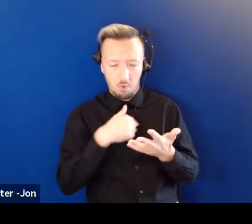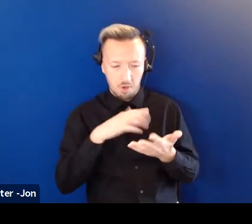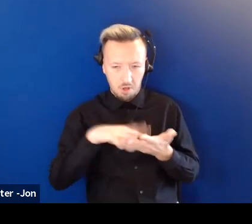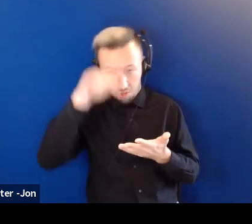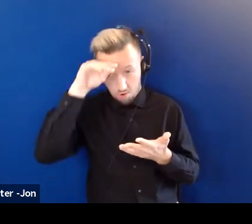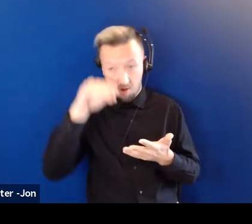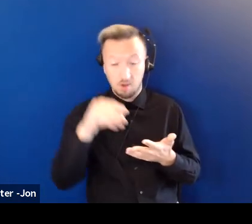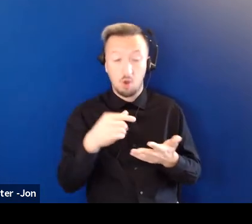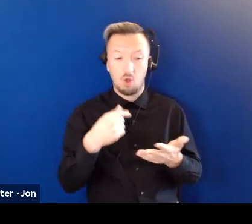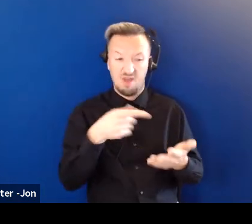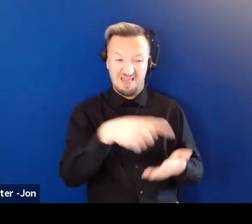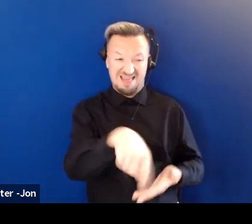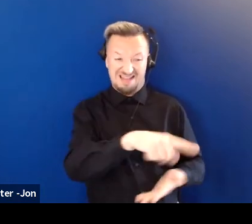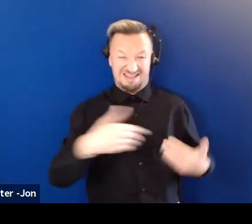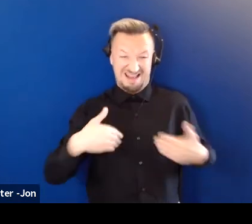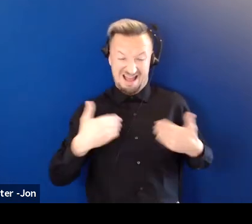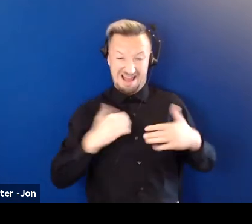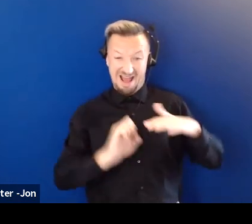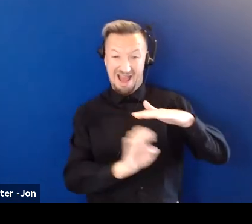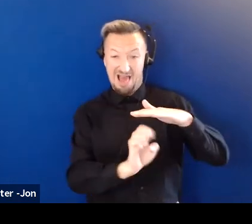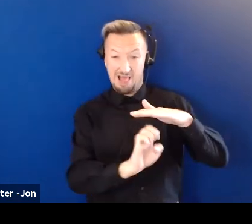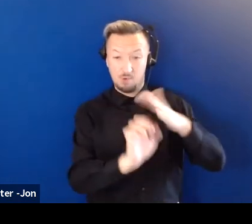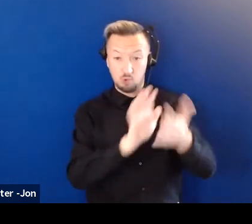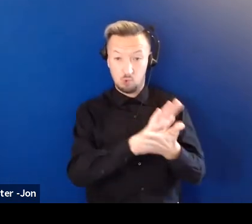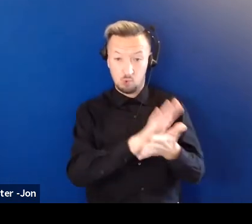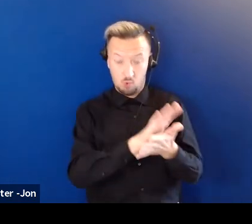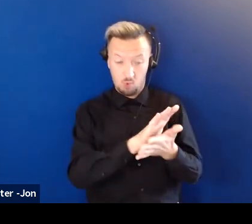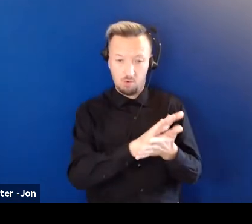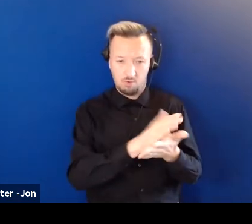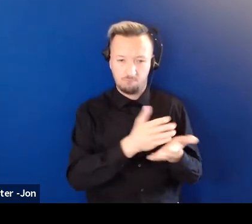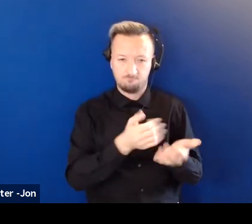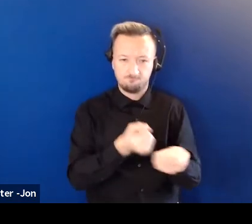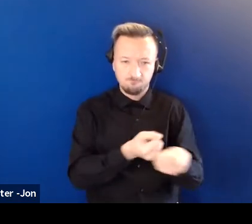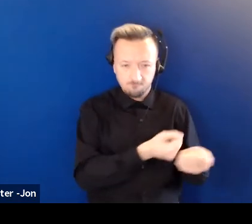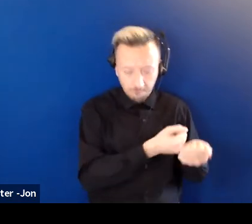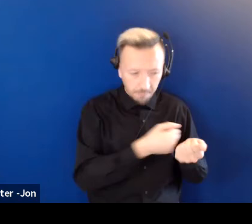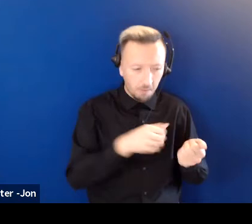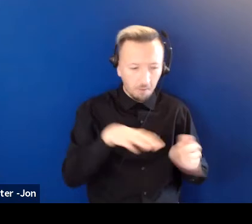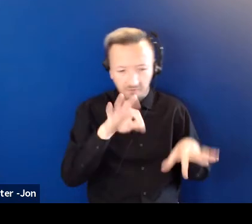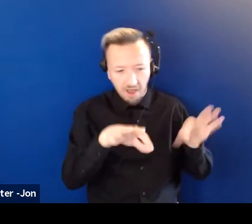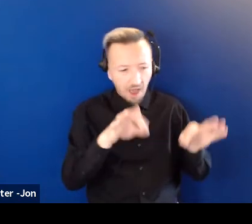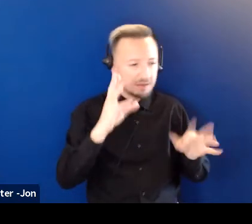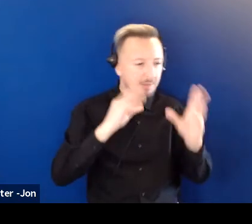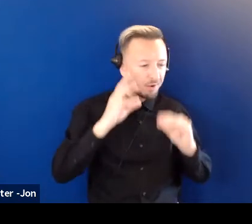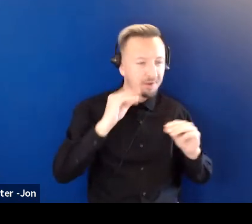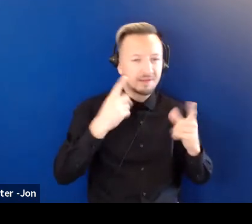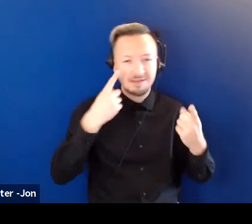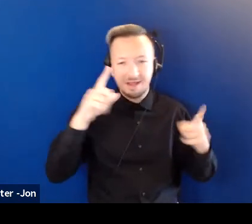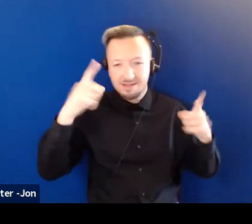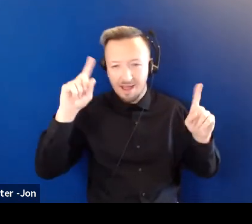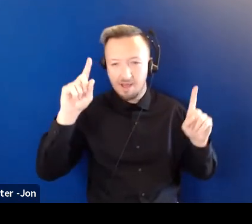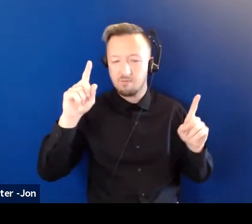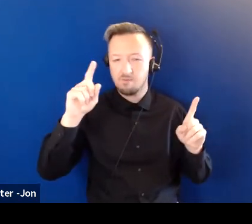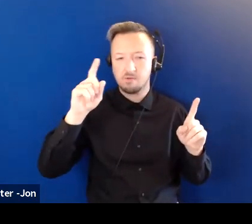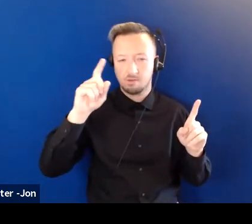school students, and as well as some success stories from that, and kind of where we came up with this concept